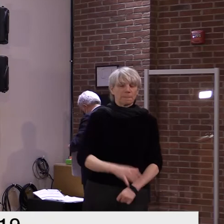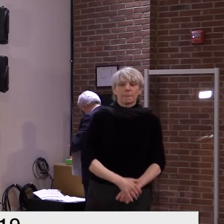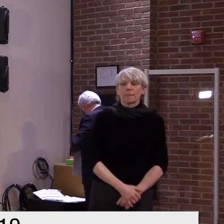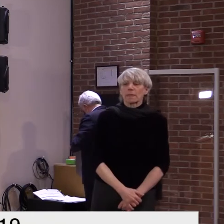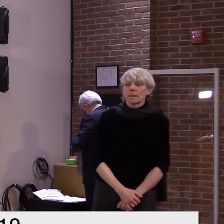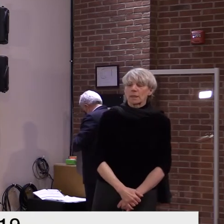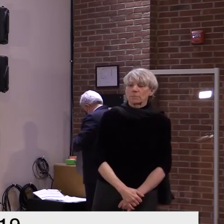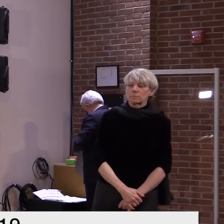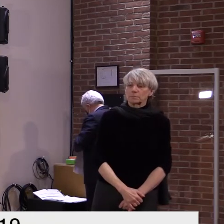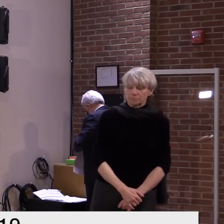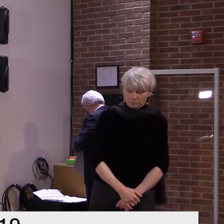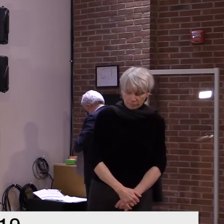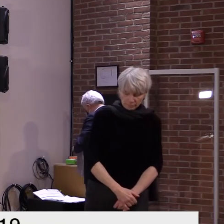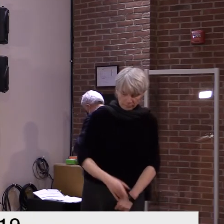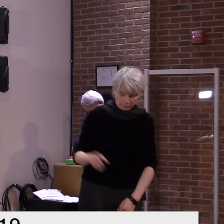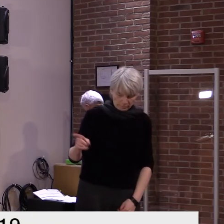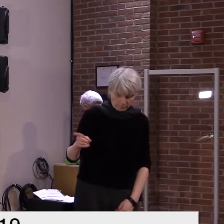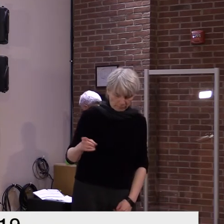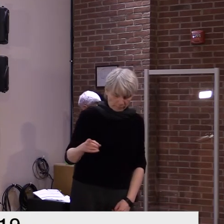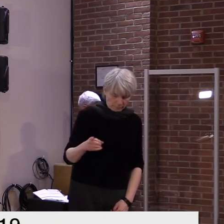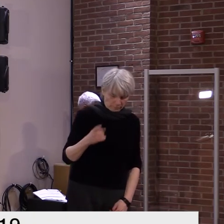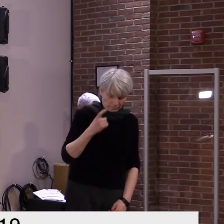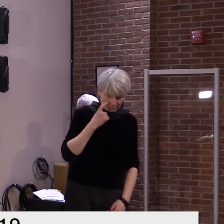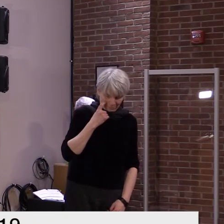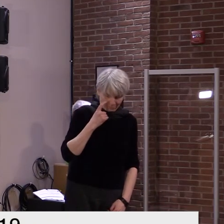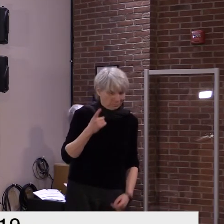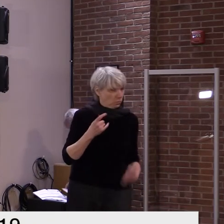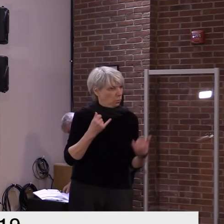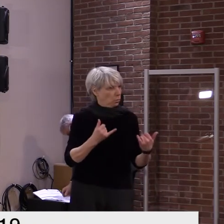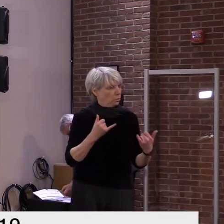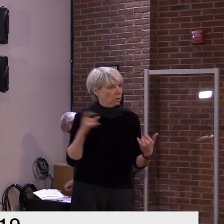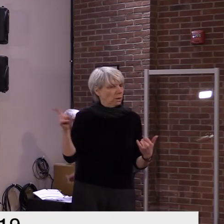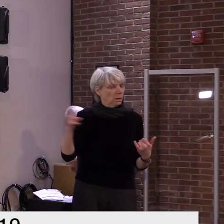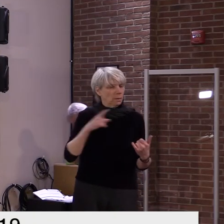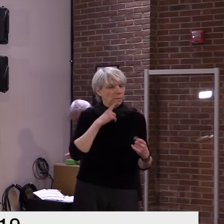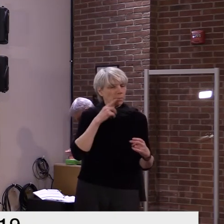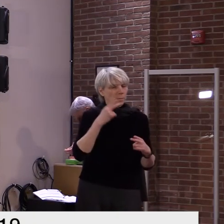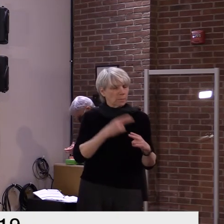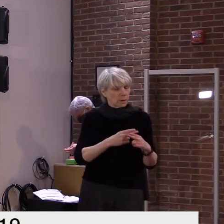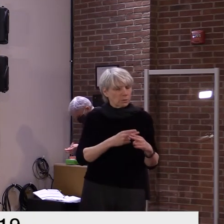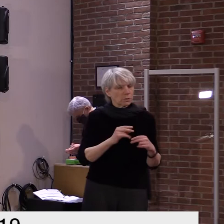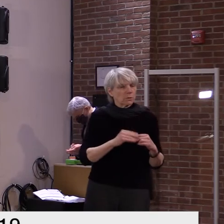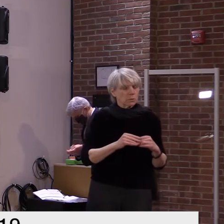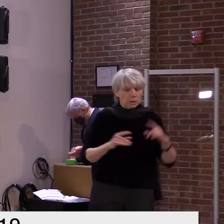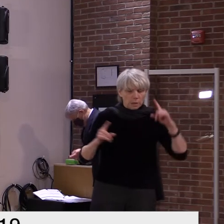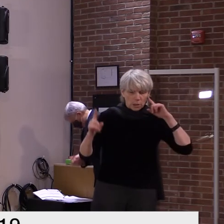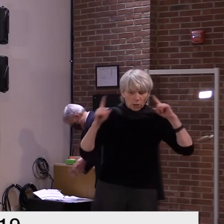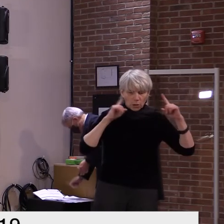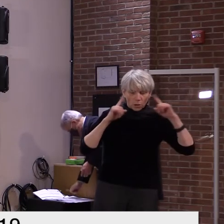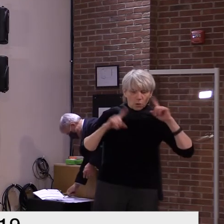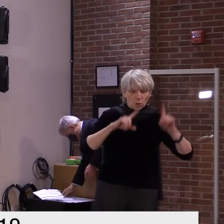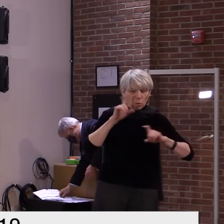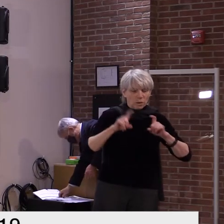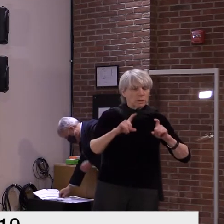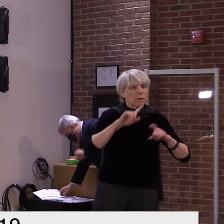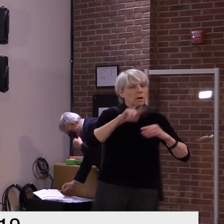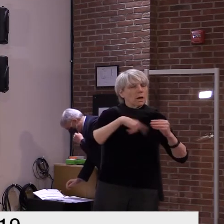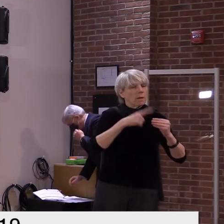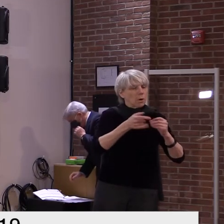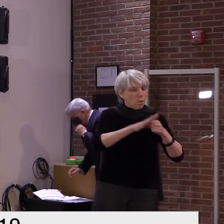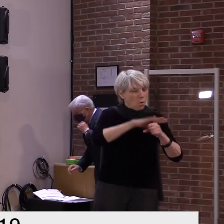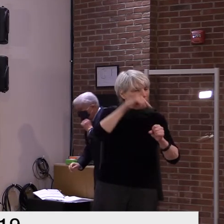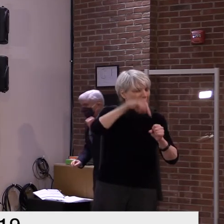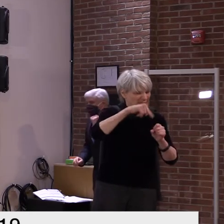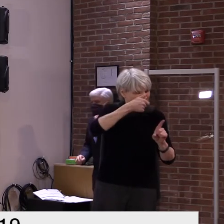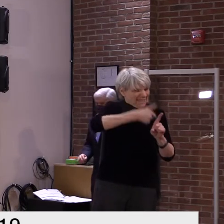you dealt earlier in the program with some of the questions that are coming out of the variant issue